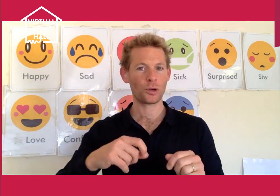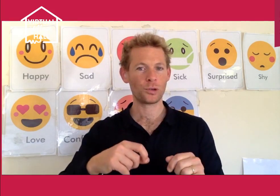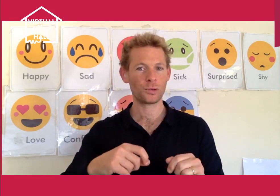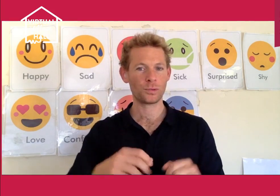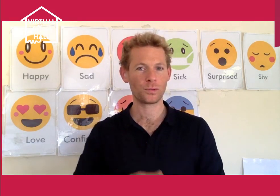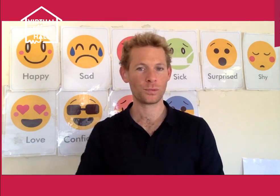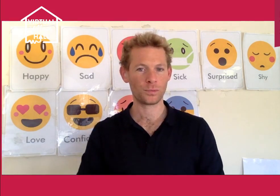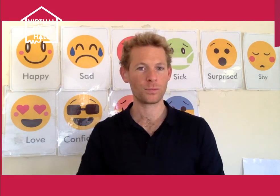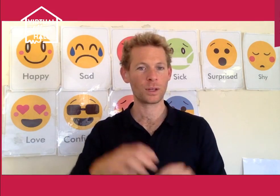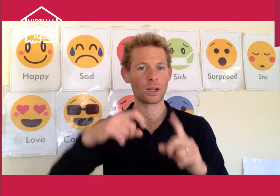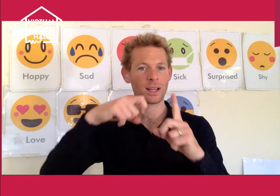again.